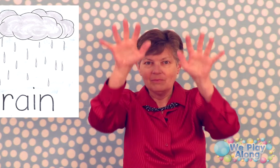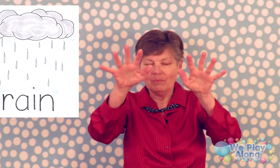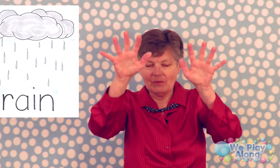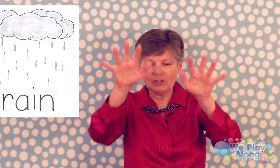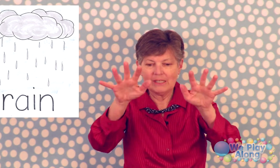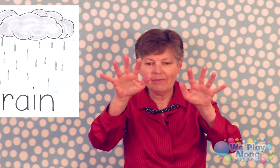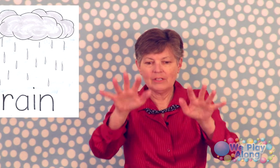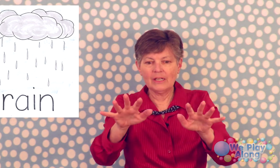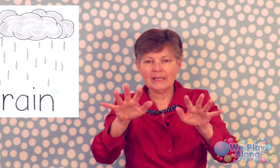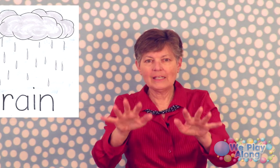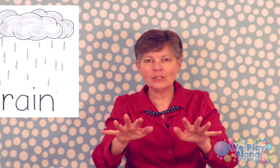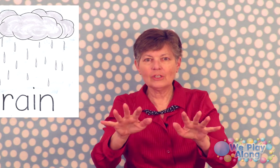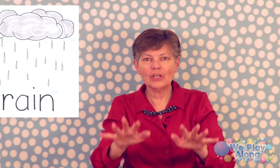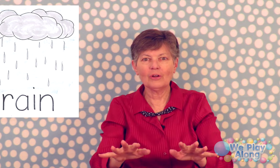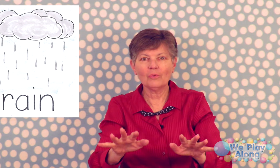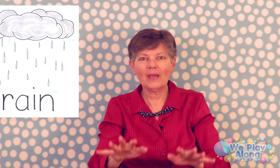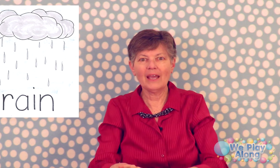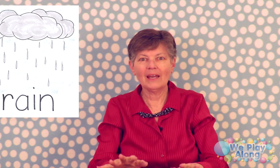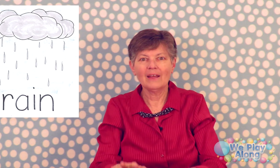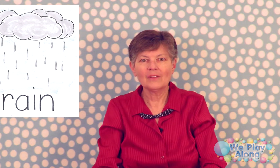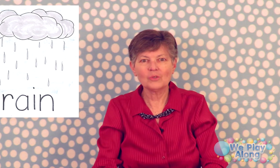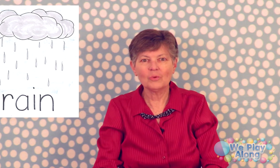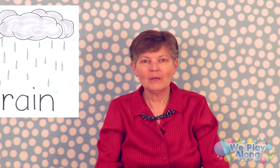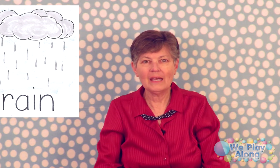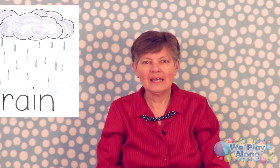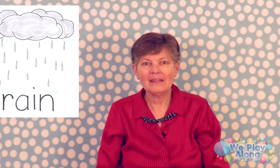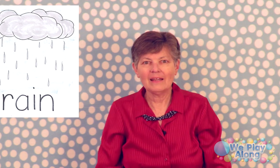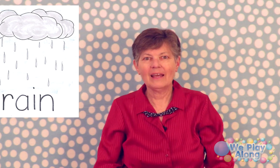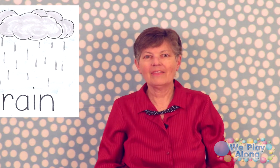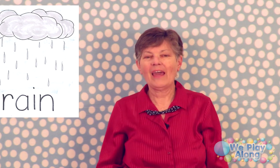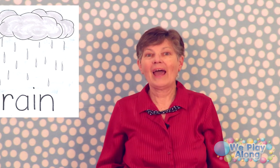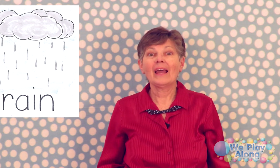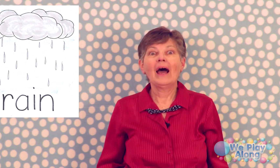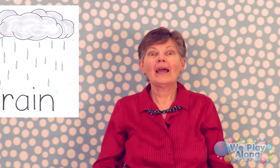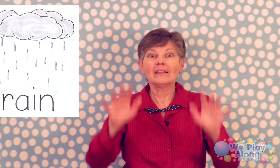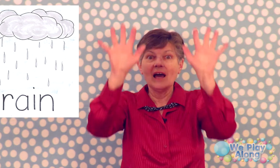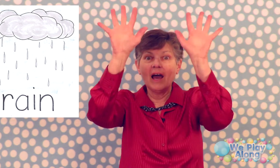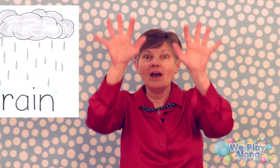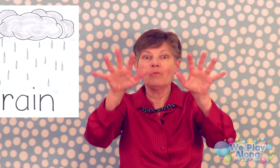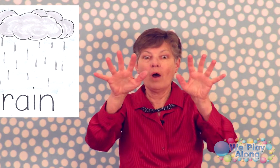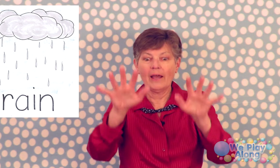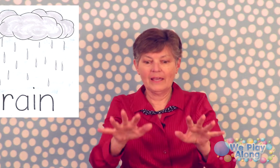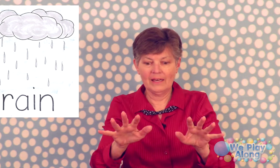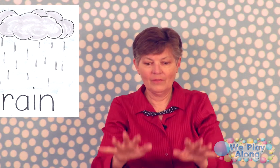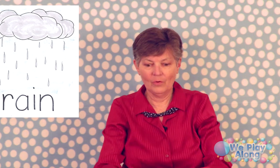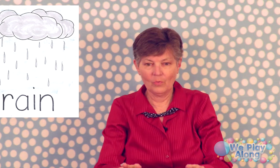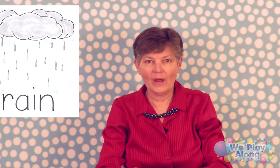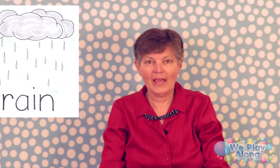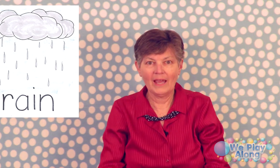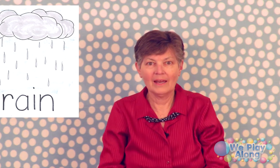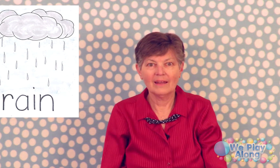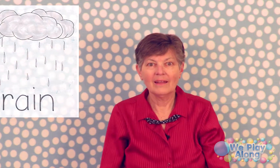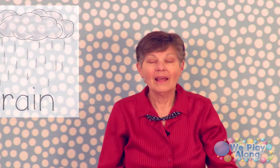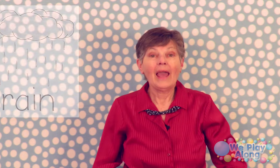but if we just have a nice little gentle rain, this would be like that. I love walking in the rain.